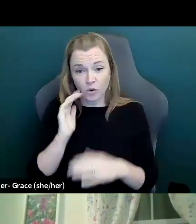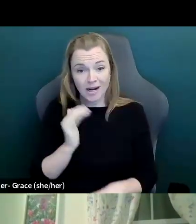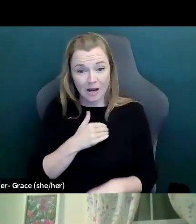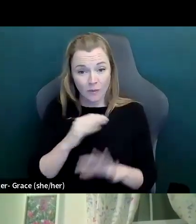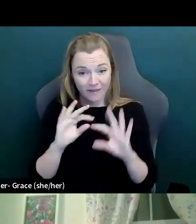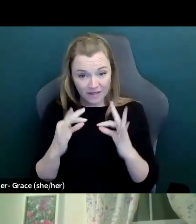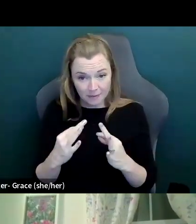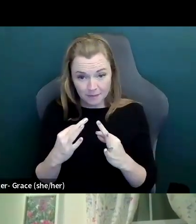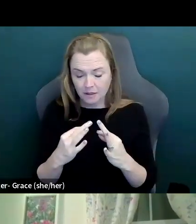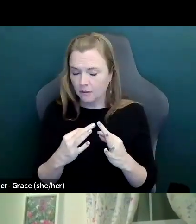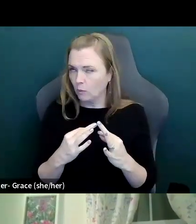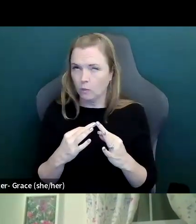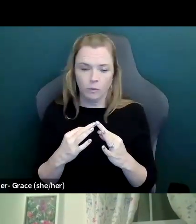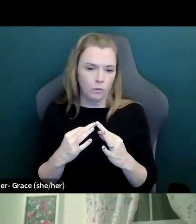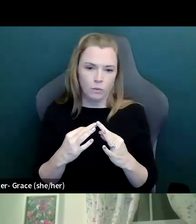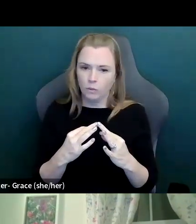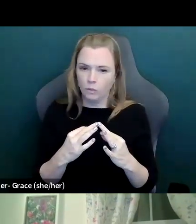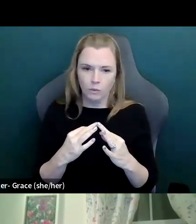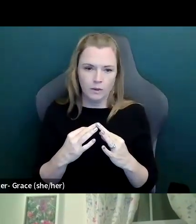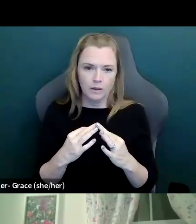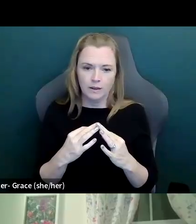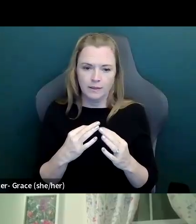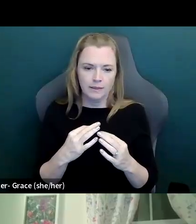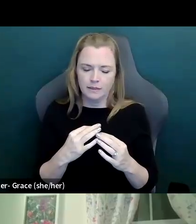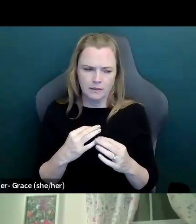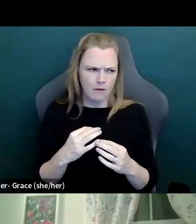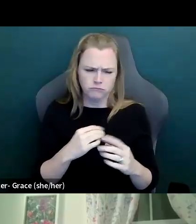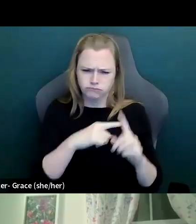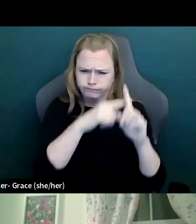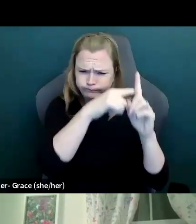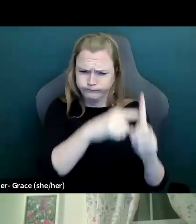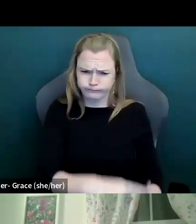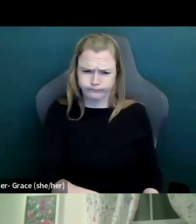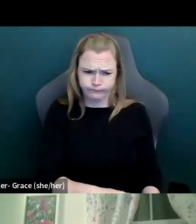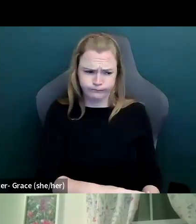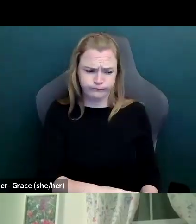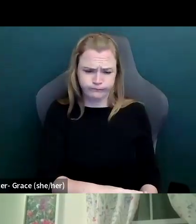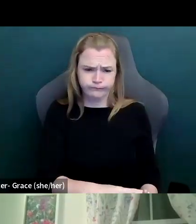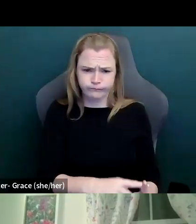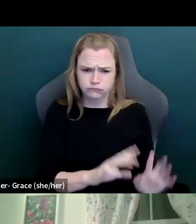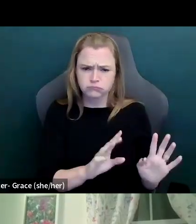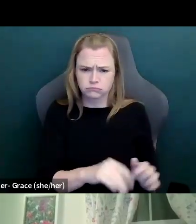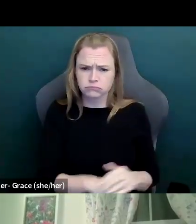in particular, it was the benefits outweigh the minuses. So